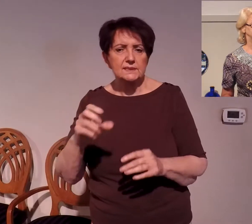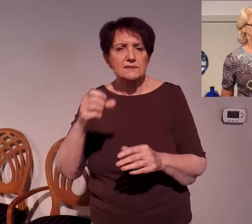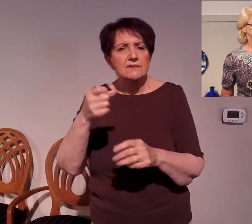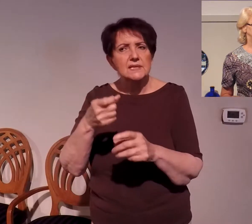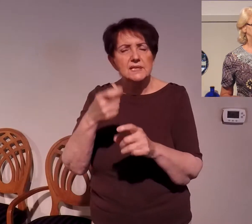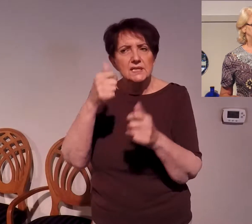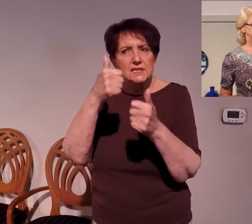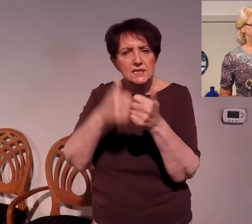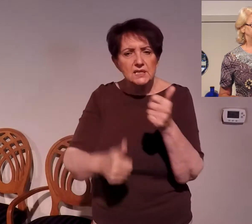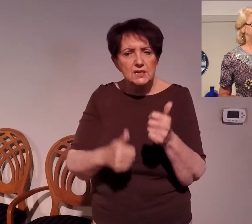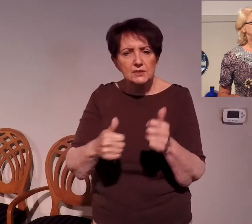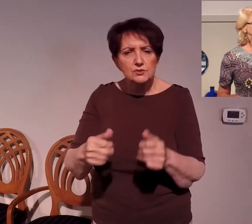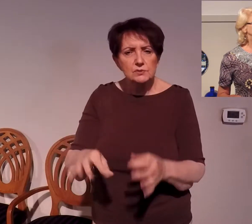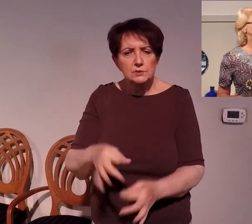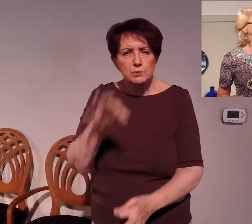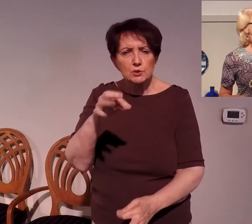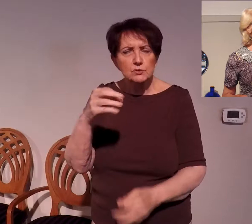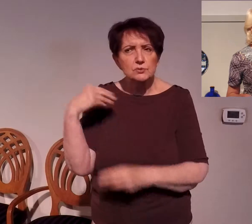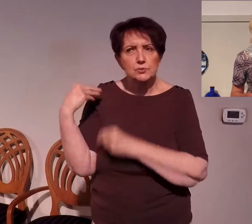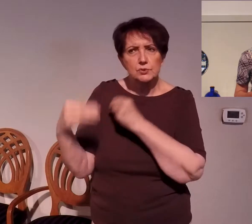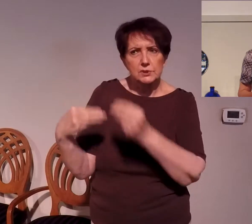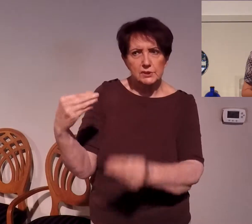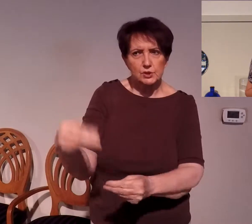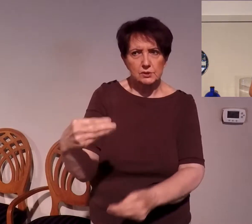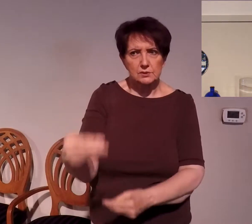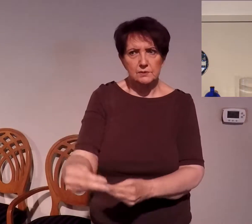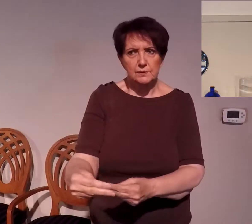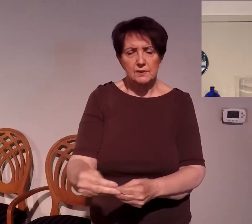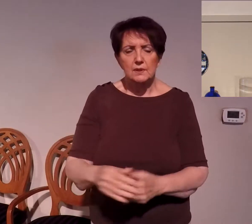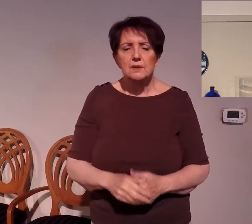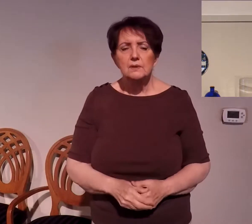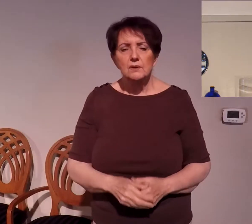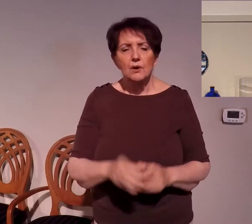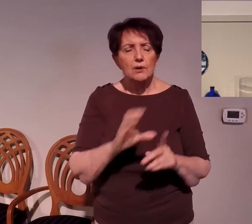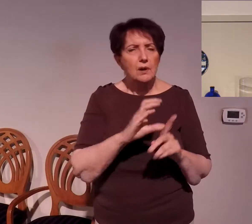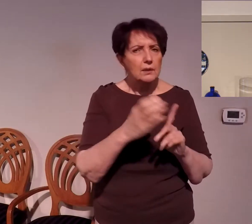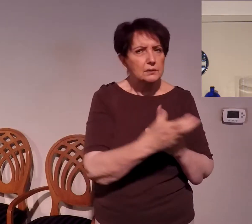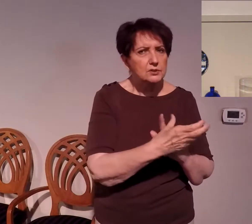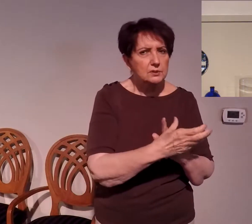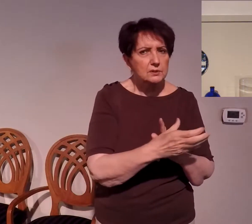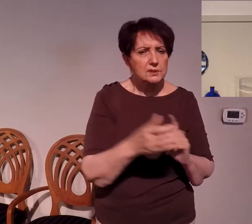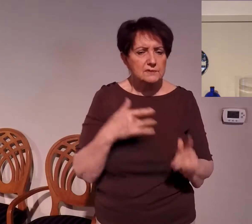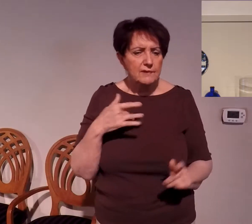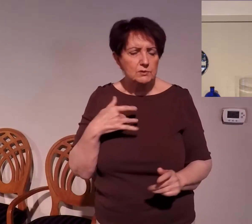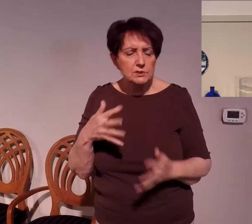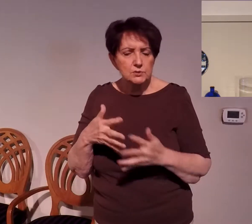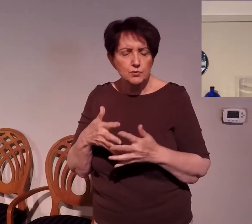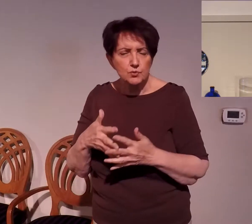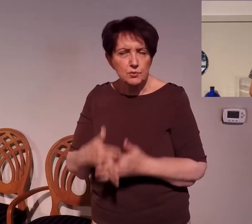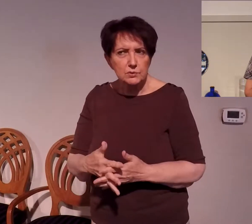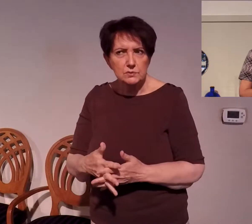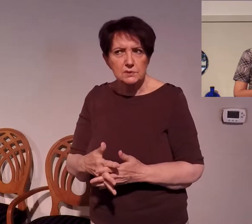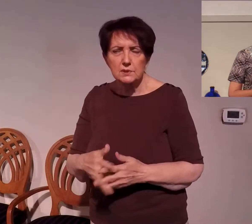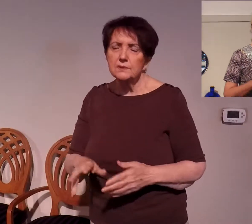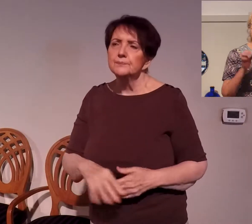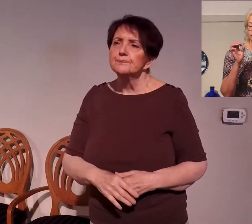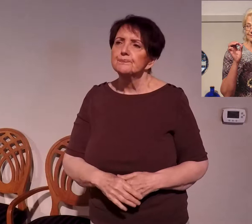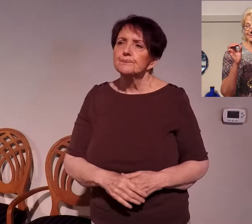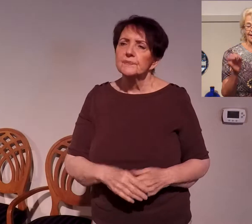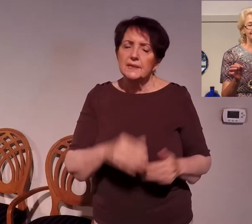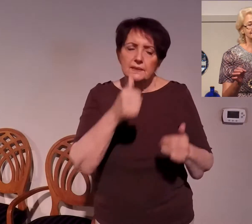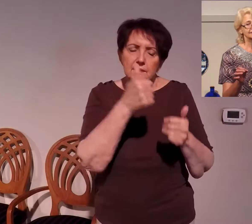tradition, each and every indigenous culture that has felt its roots, each and